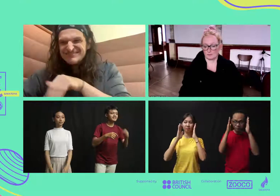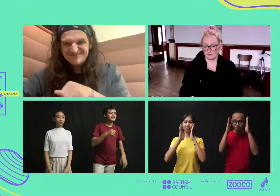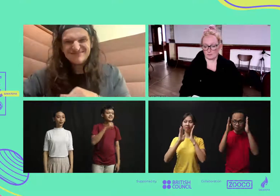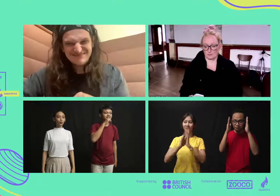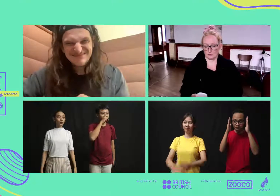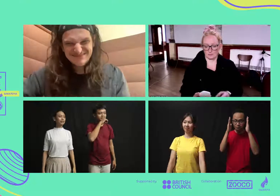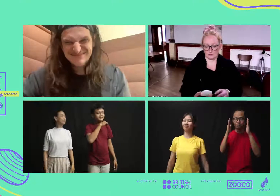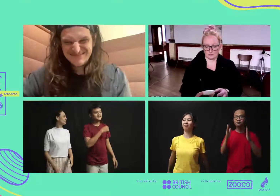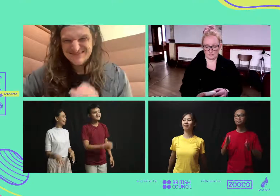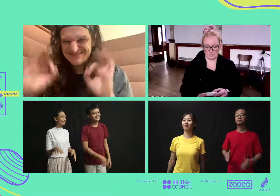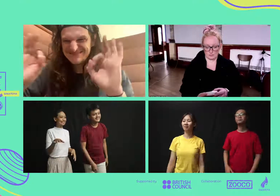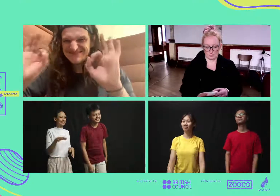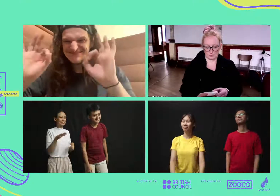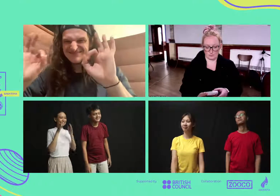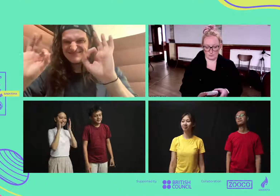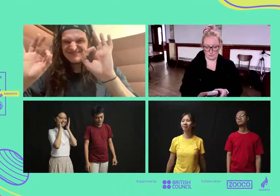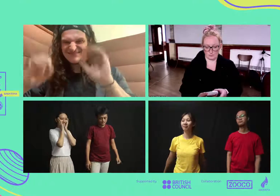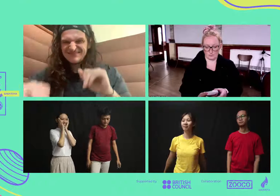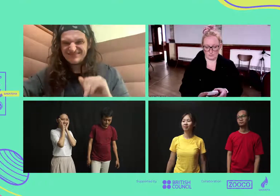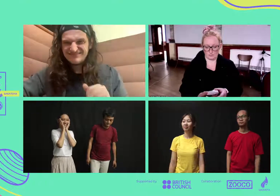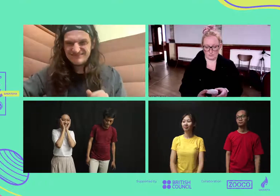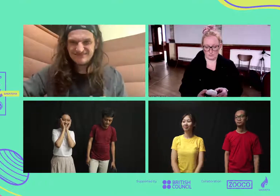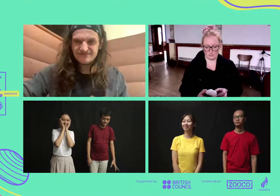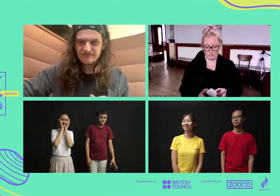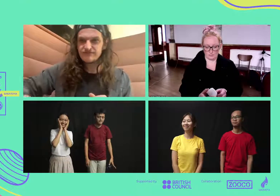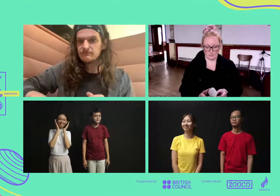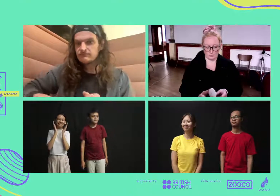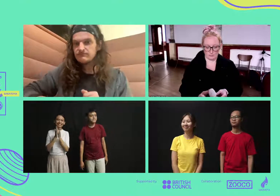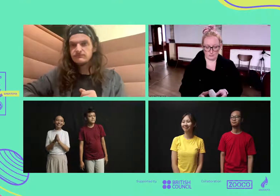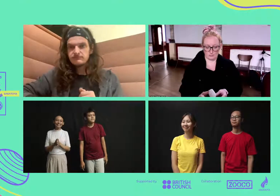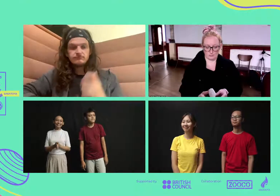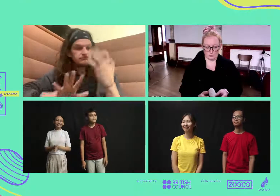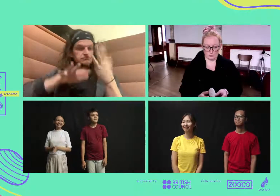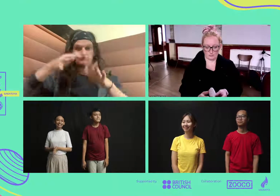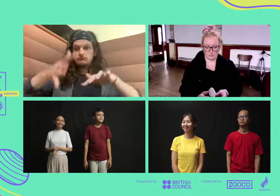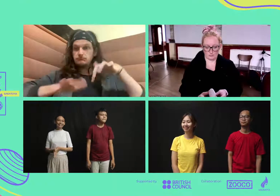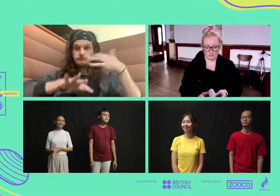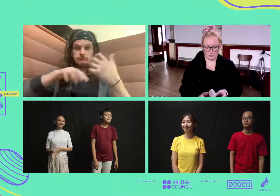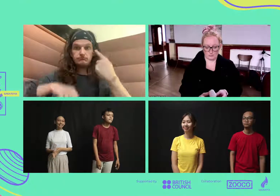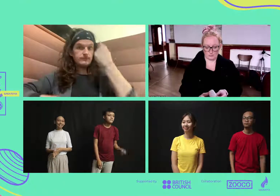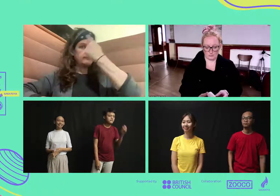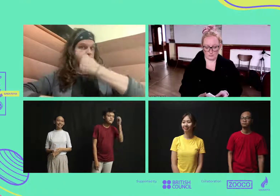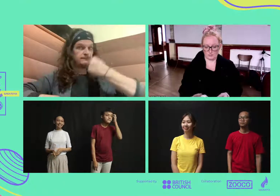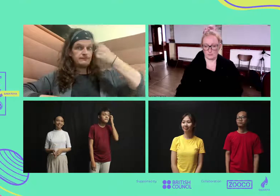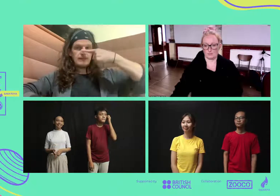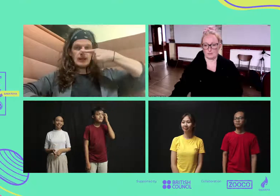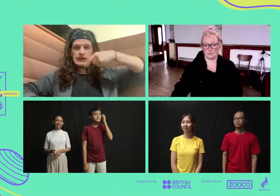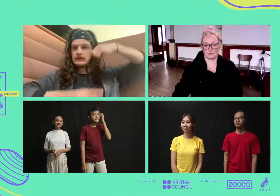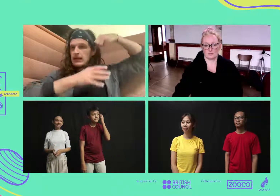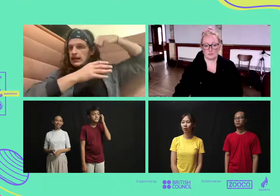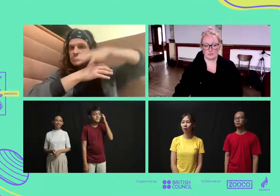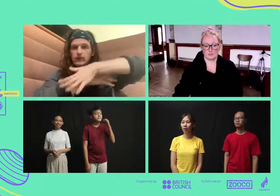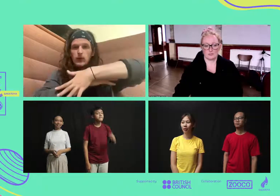Okay, so you can see how important the facial expression is there. And all your facial expressions are brilliant, fabulous.